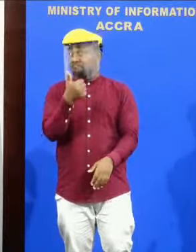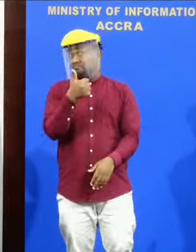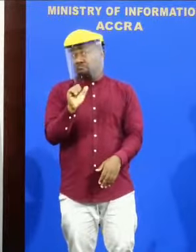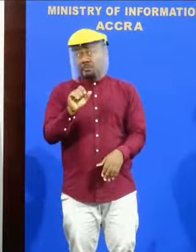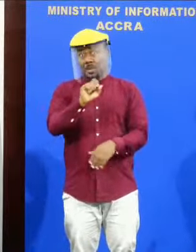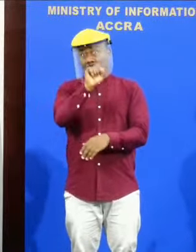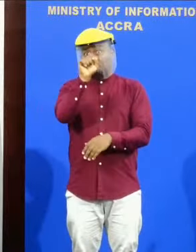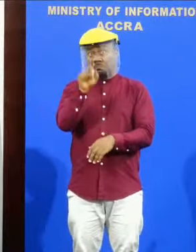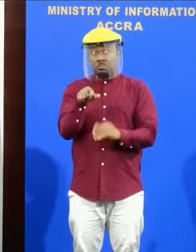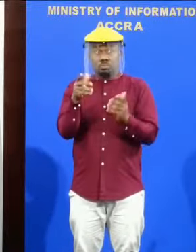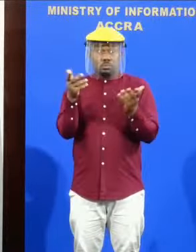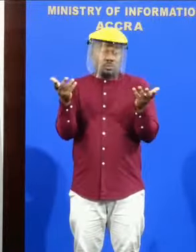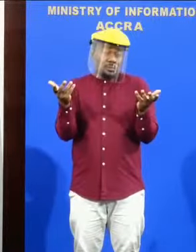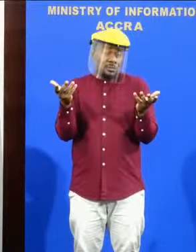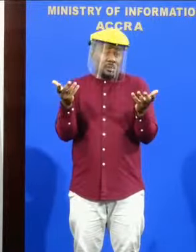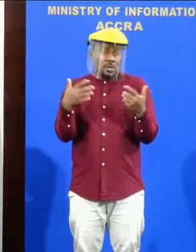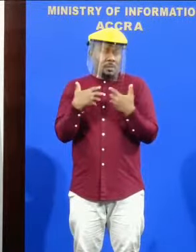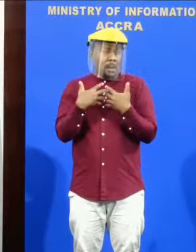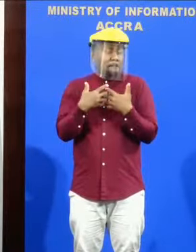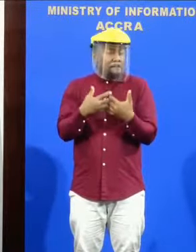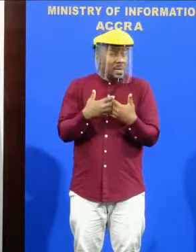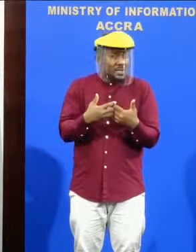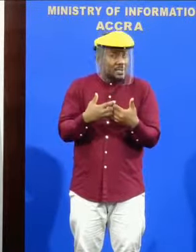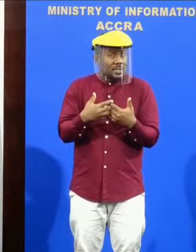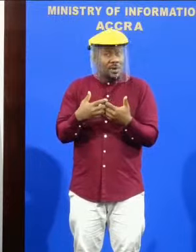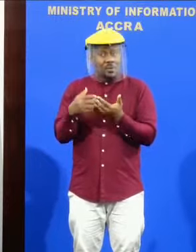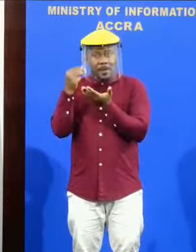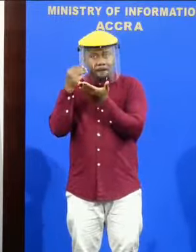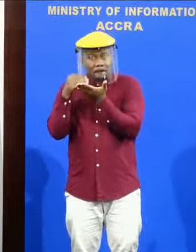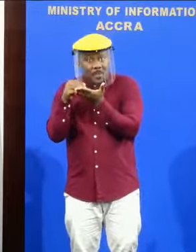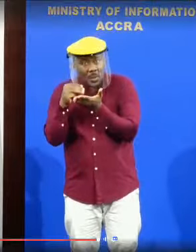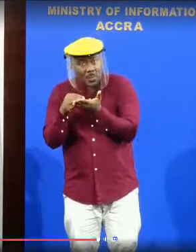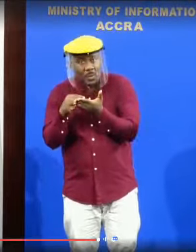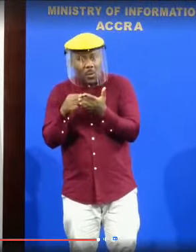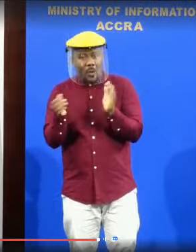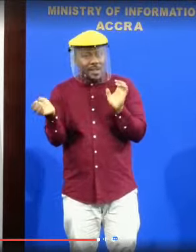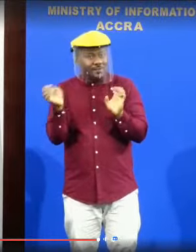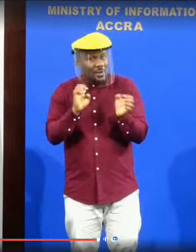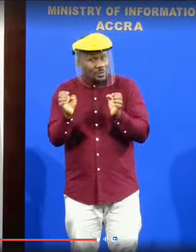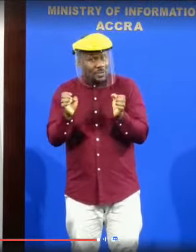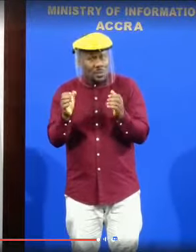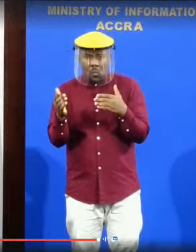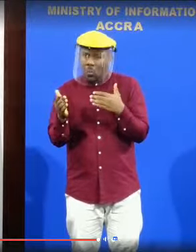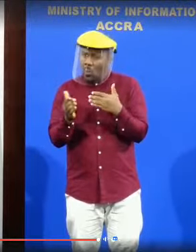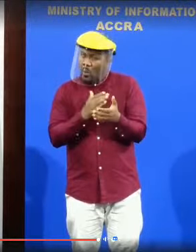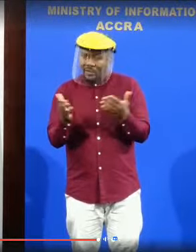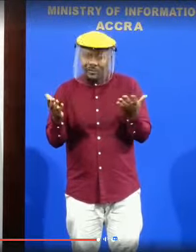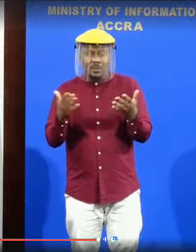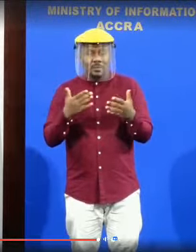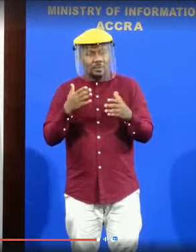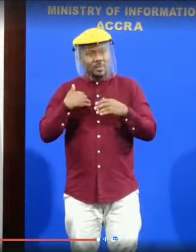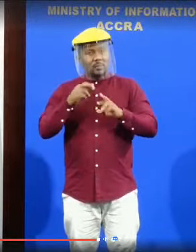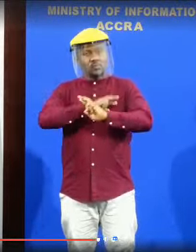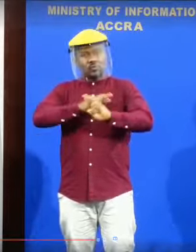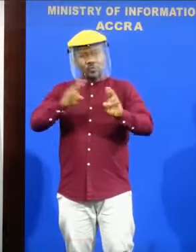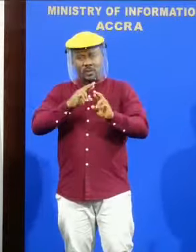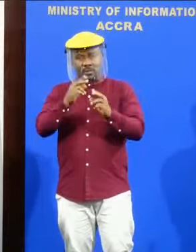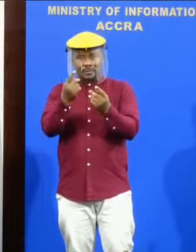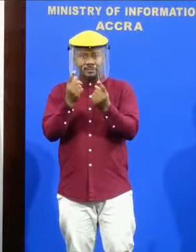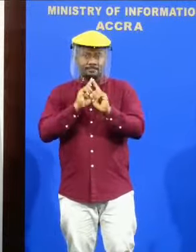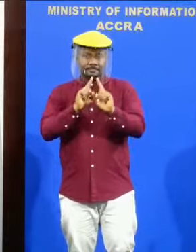questions after this on the integrity of the device or the monitoring that we do or the evaluation that we did, please, I'll be very happy to answer questions. Thank you very